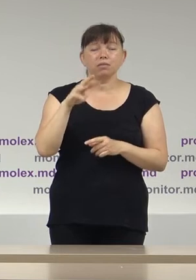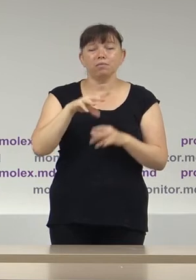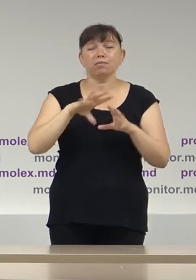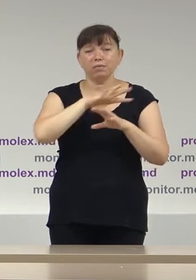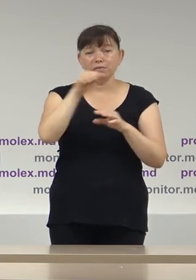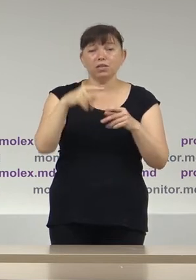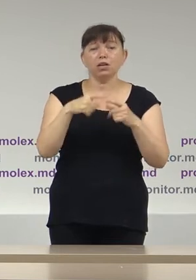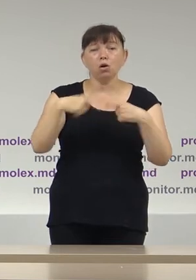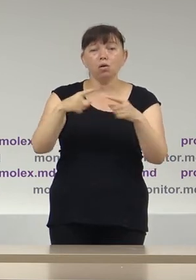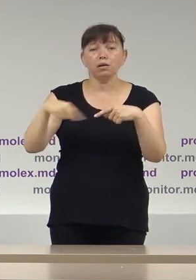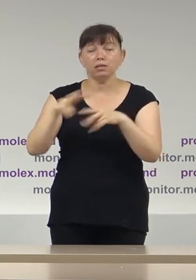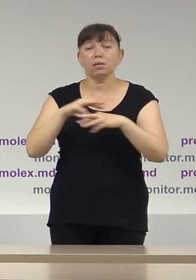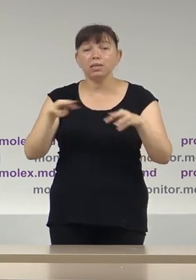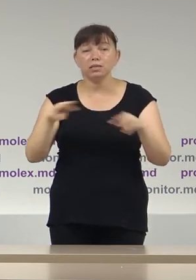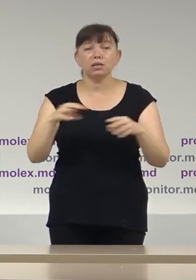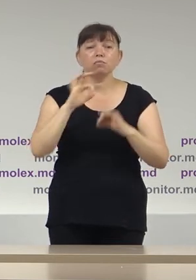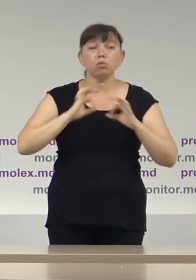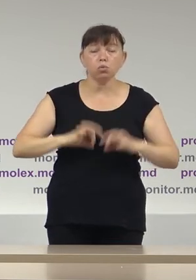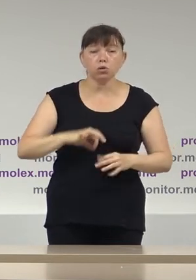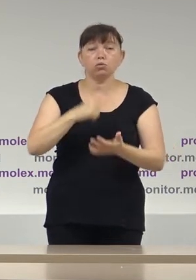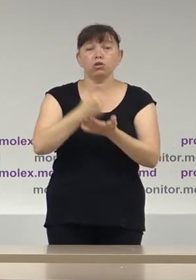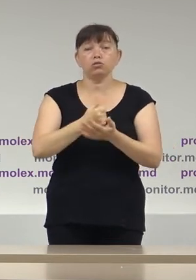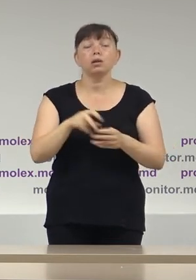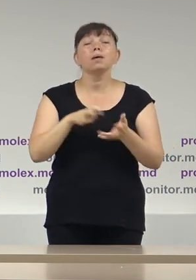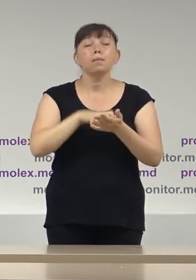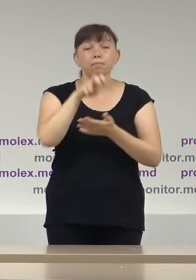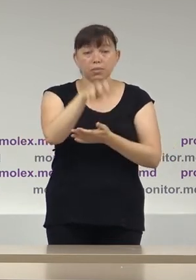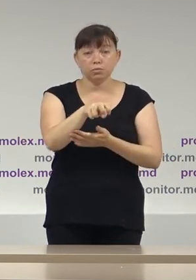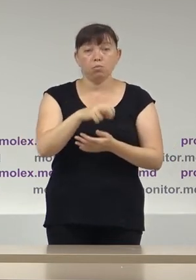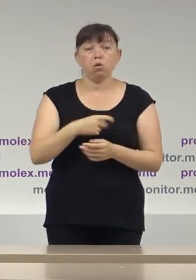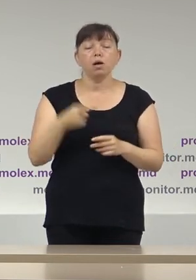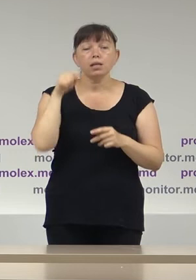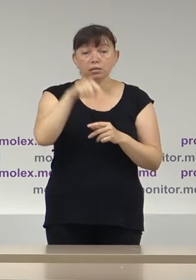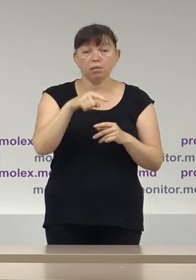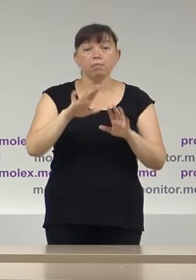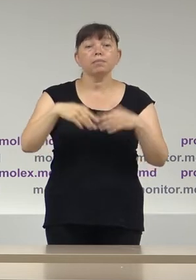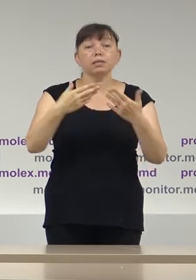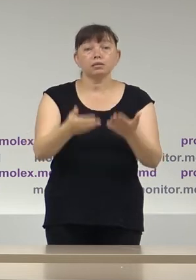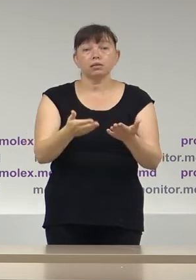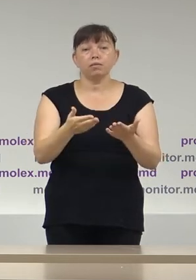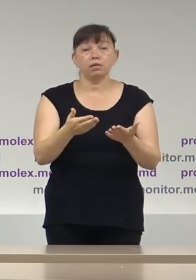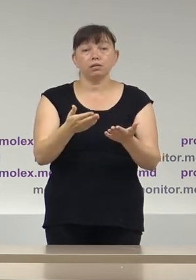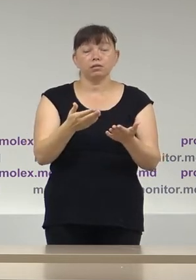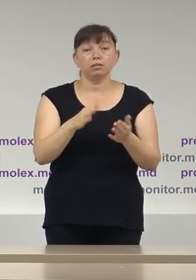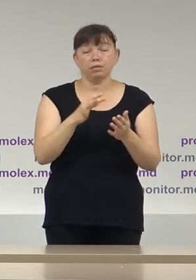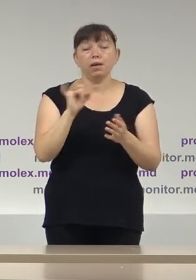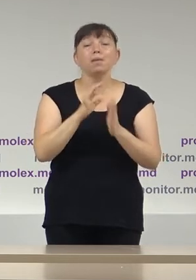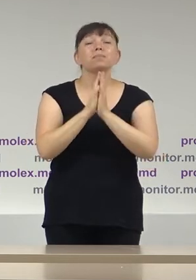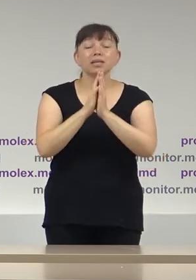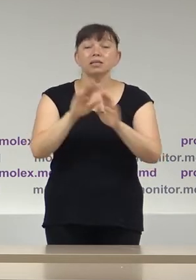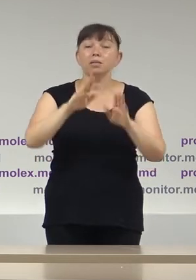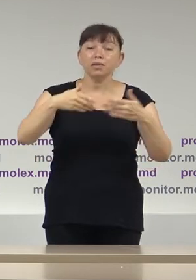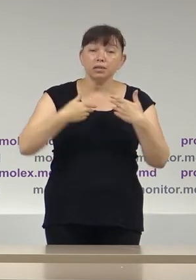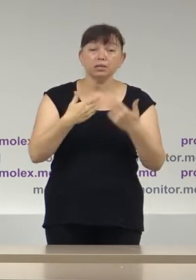of June, CEC also sent to the General Police Inspectorate, Minister of Interior and the General Prosecution Office a letter